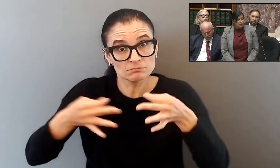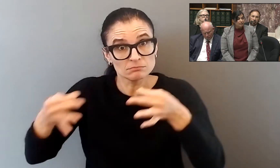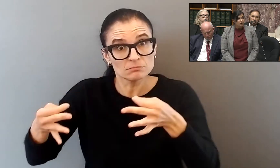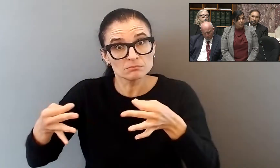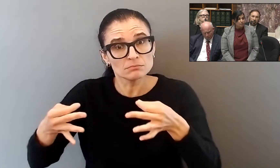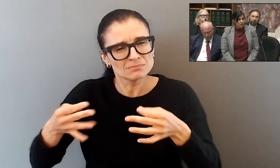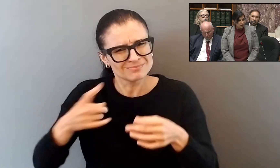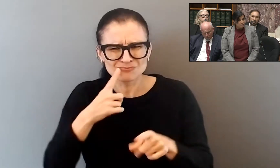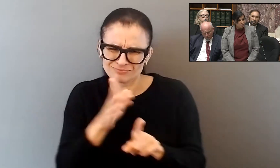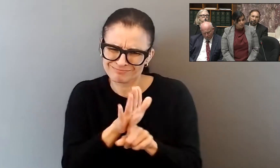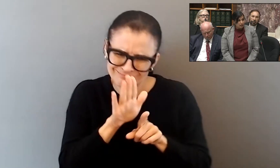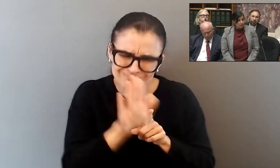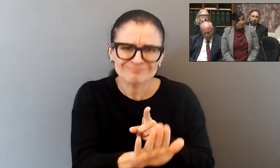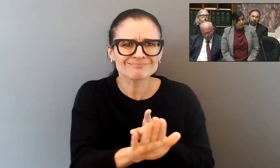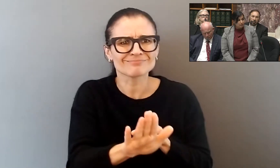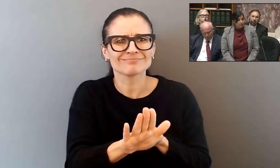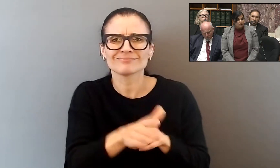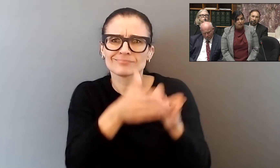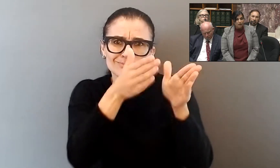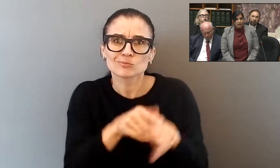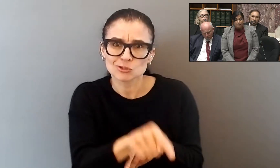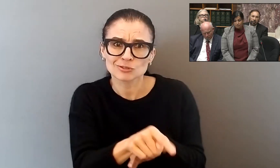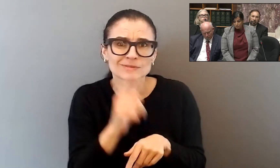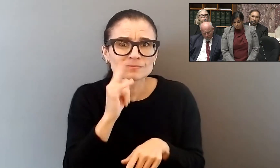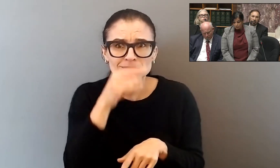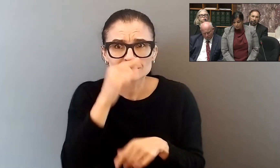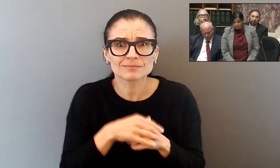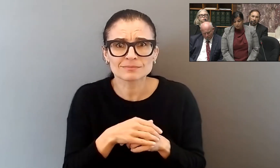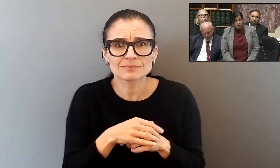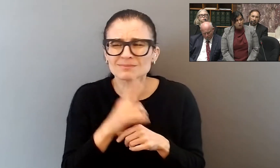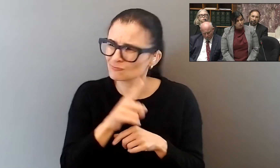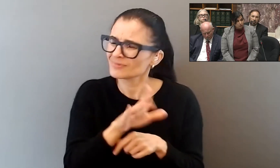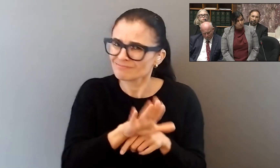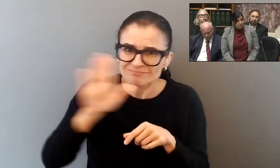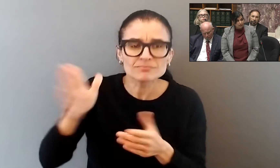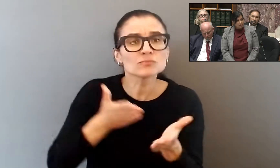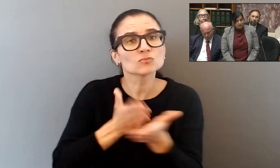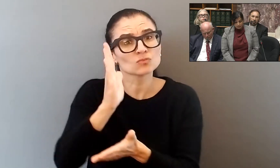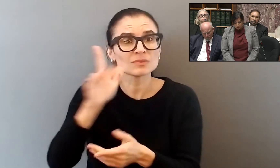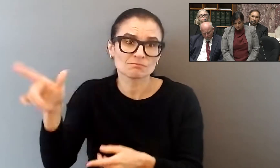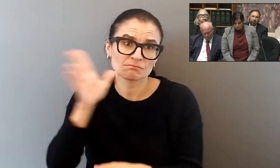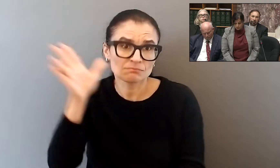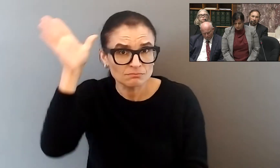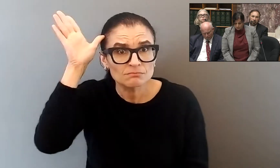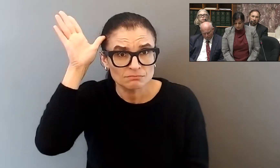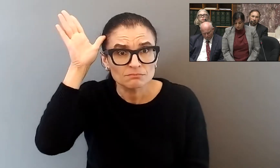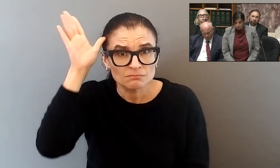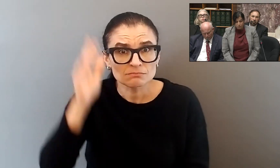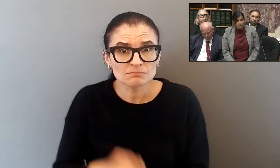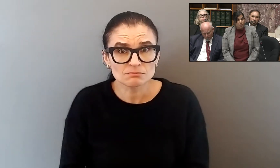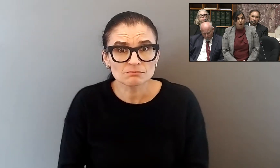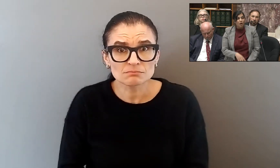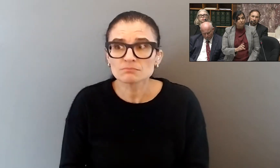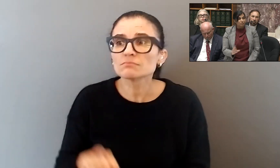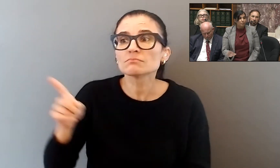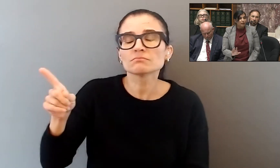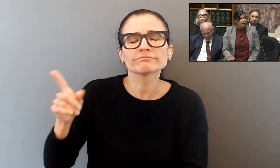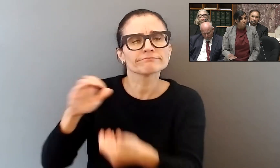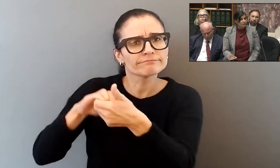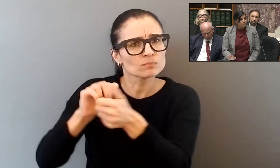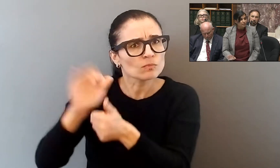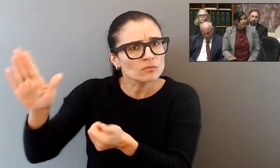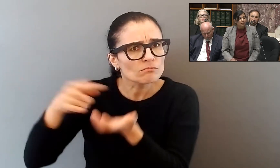are a protected right of parents to make with their doctor in the best interests of their children, not